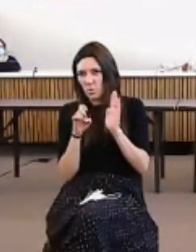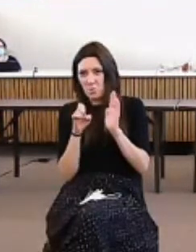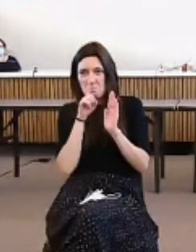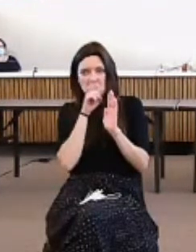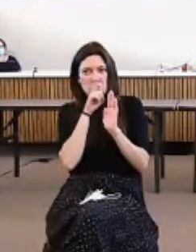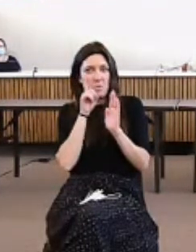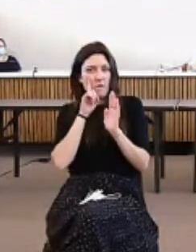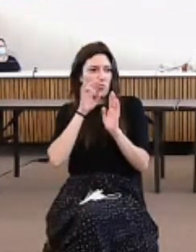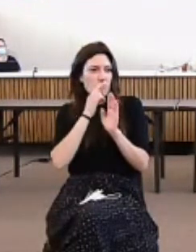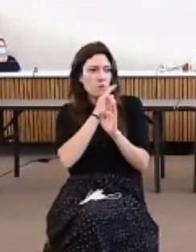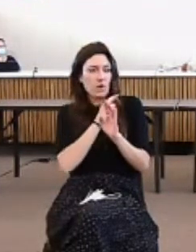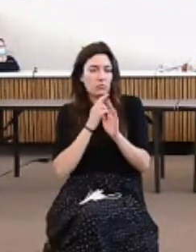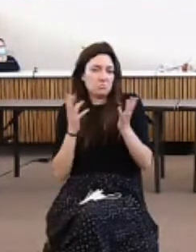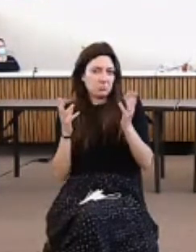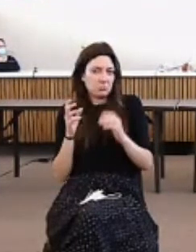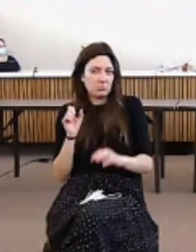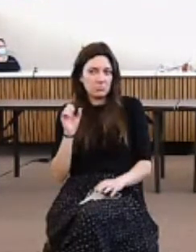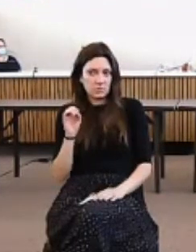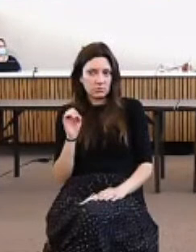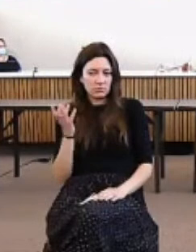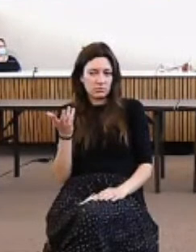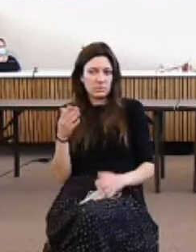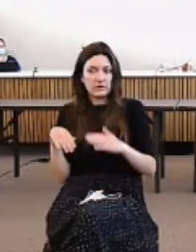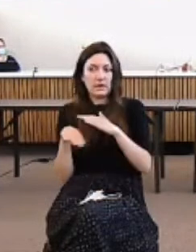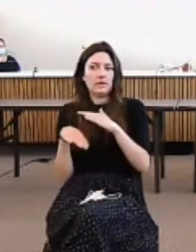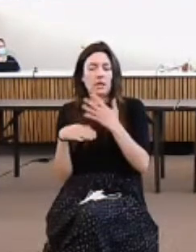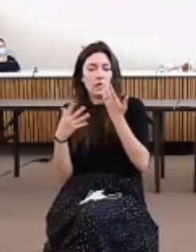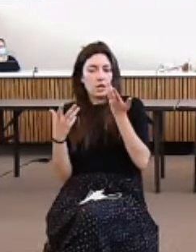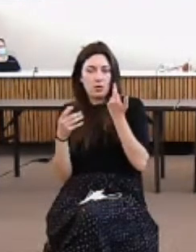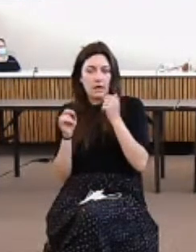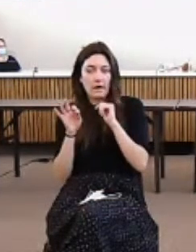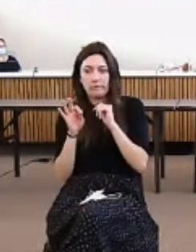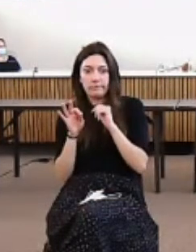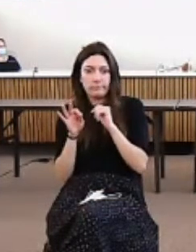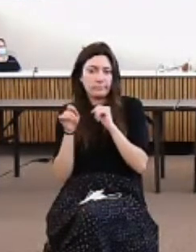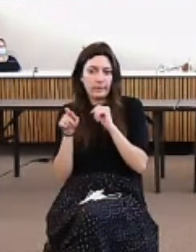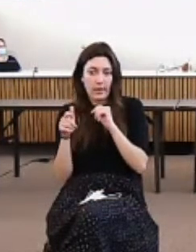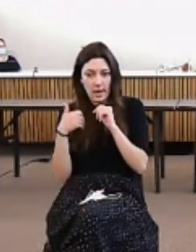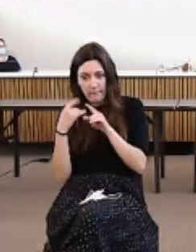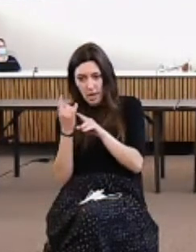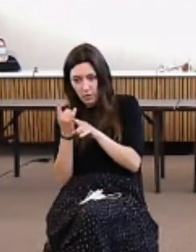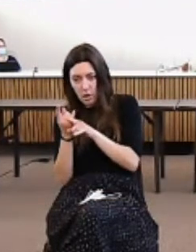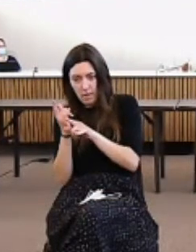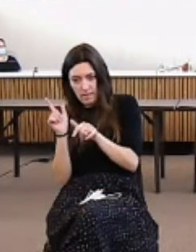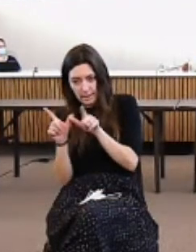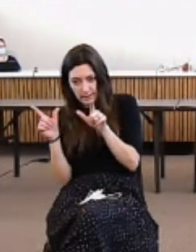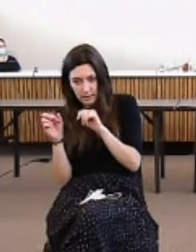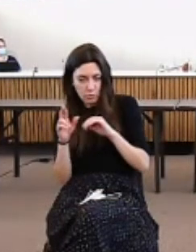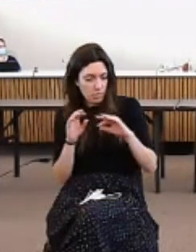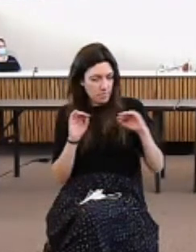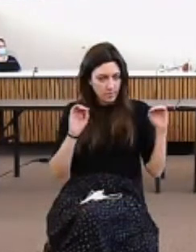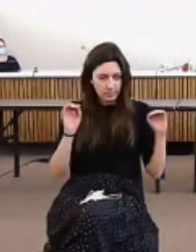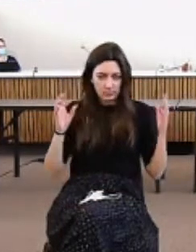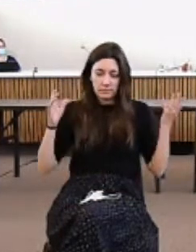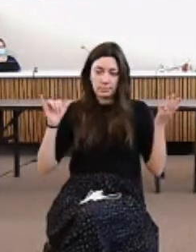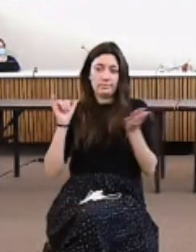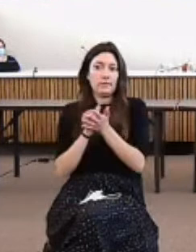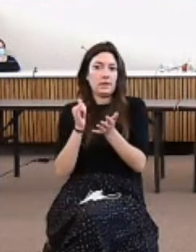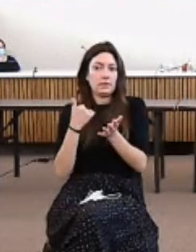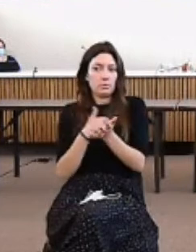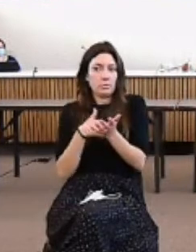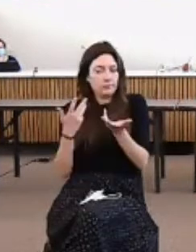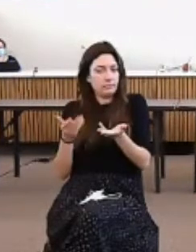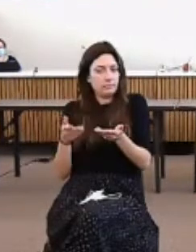restaurants. It's basically whether they have an alcohol license or not. So whether you can sell